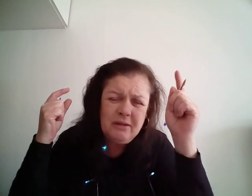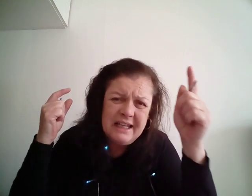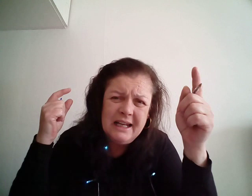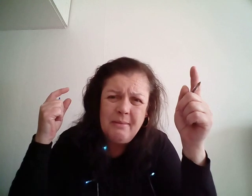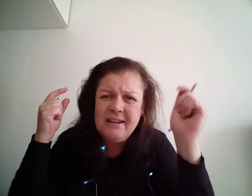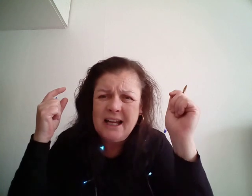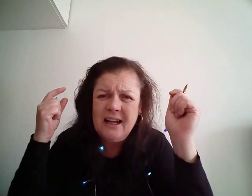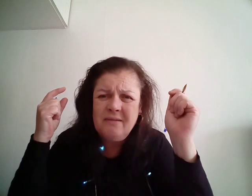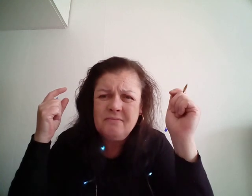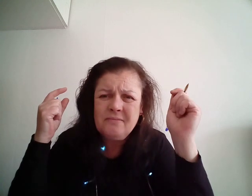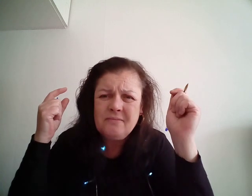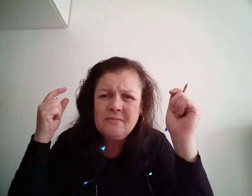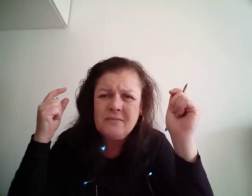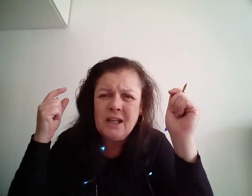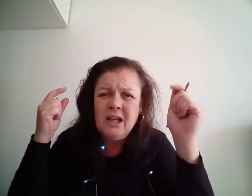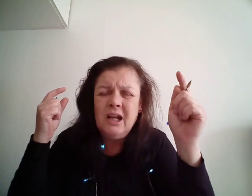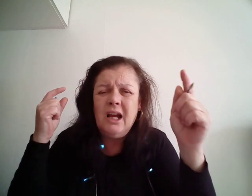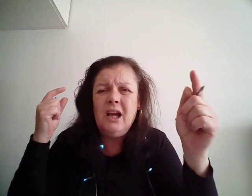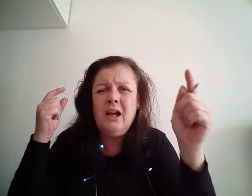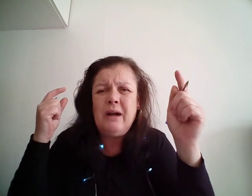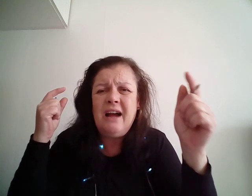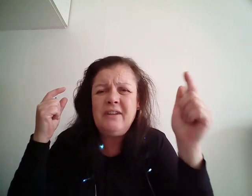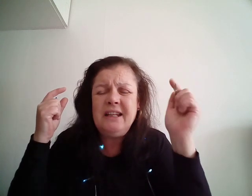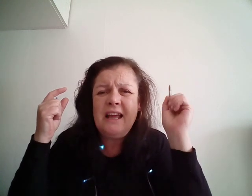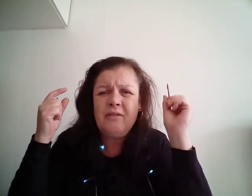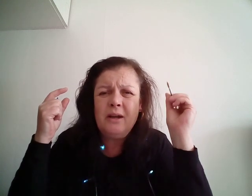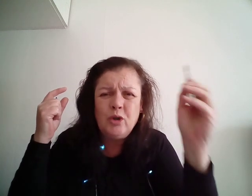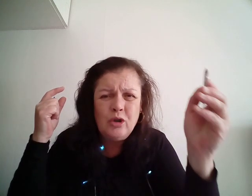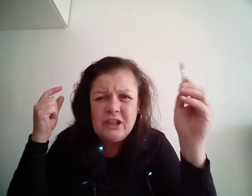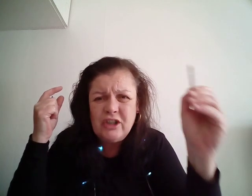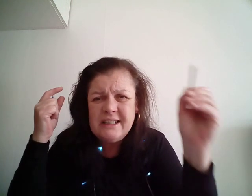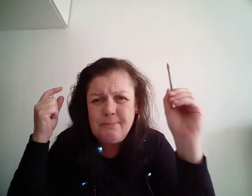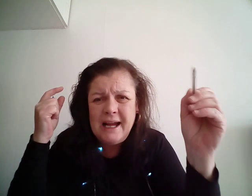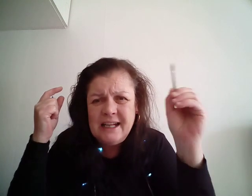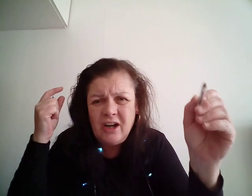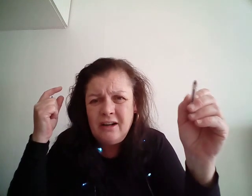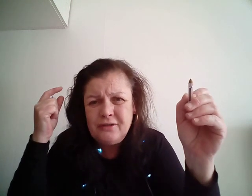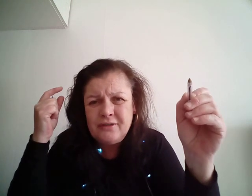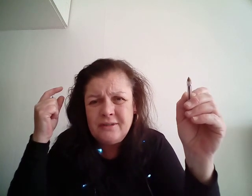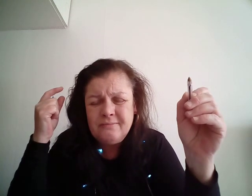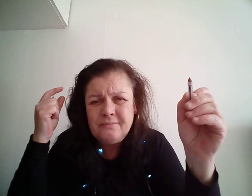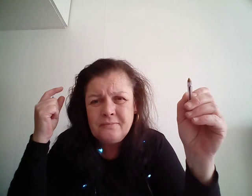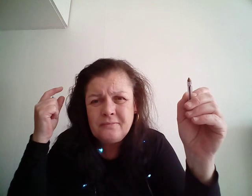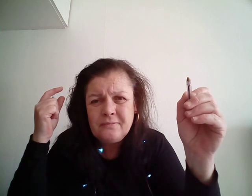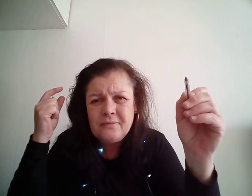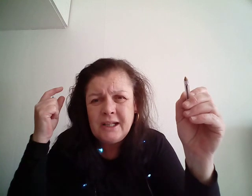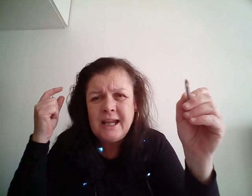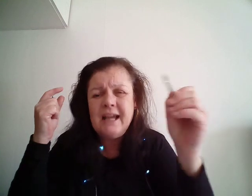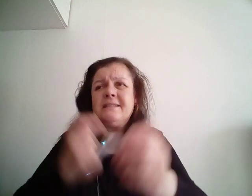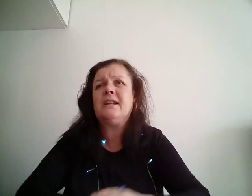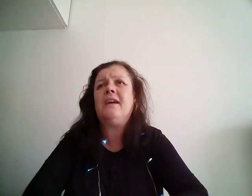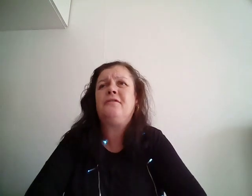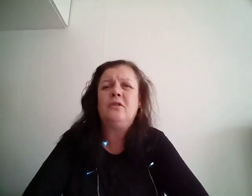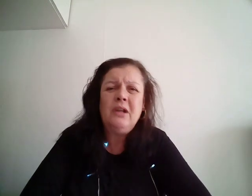in America, were having their mortgages paid off. Okay, so therefore